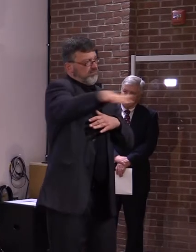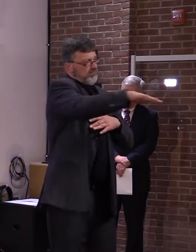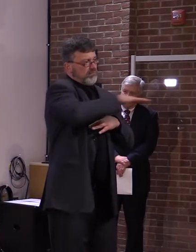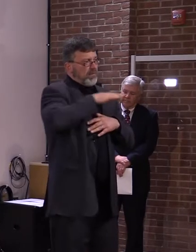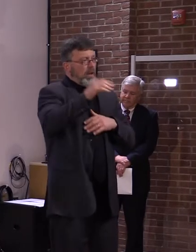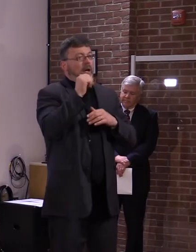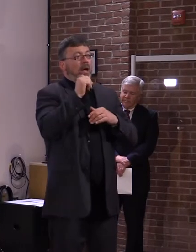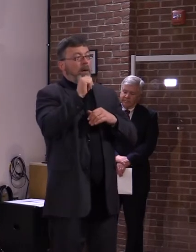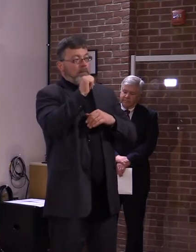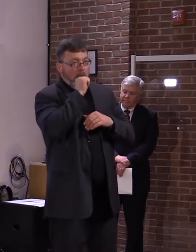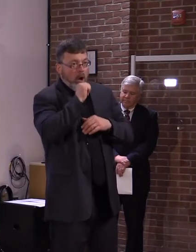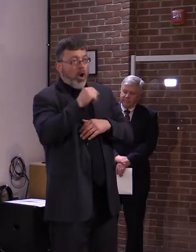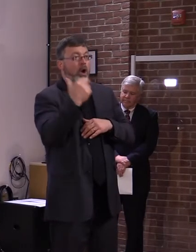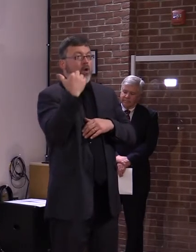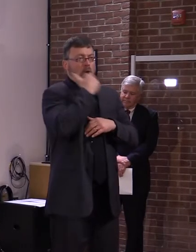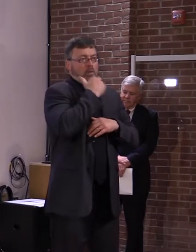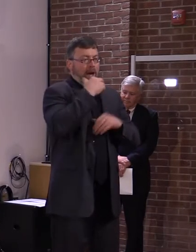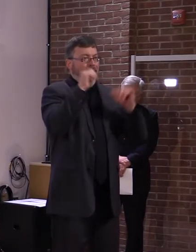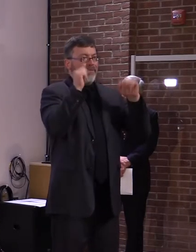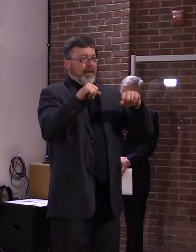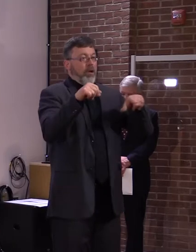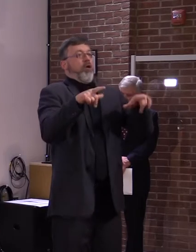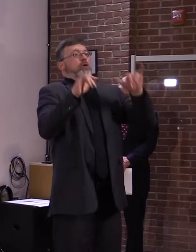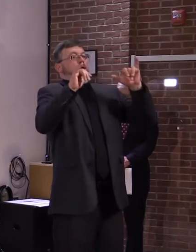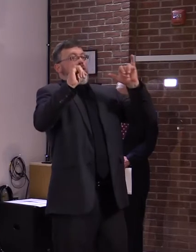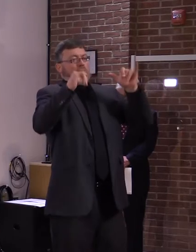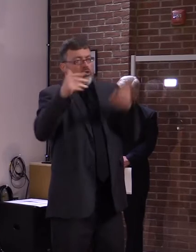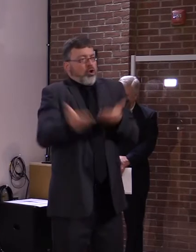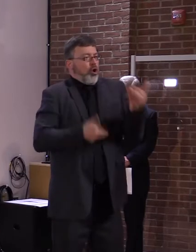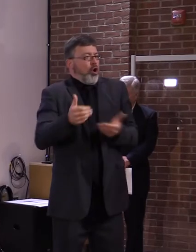what they want to do as well.